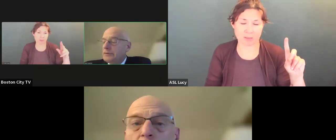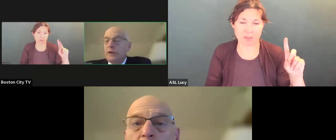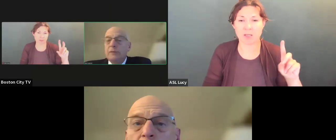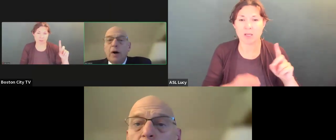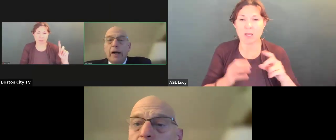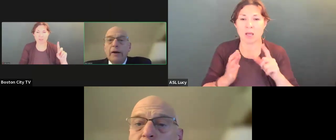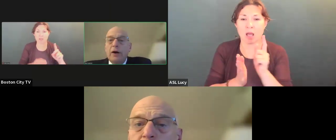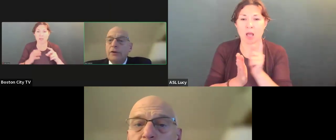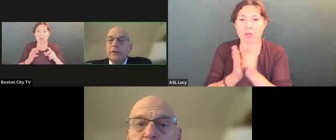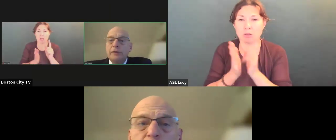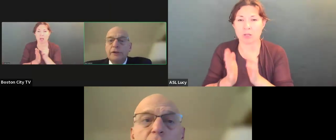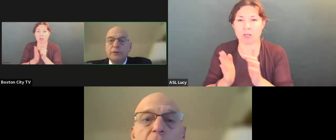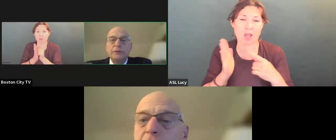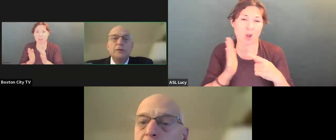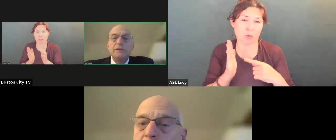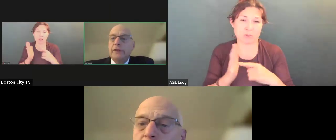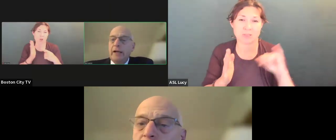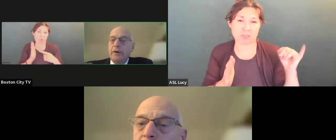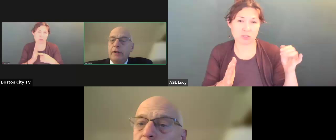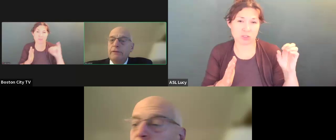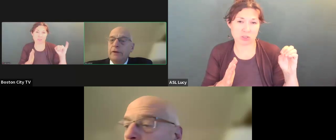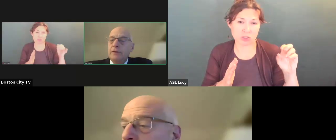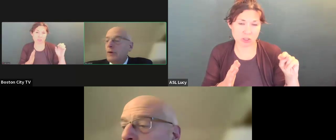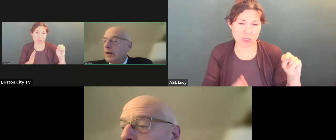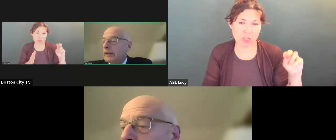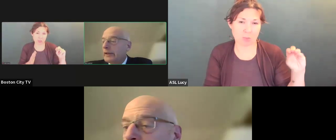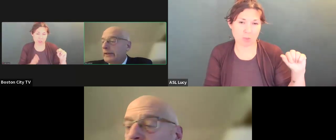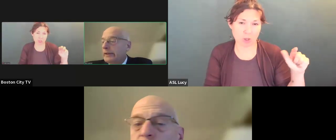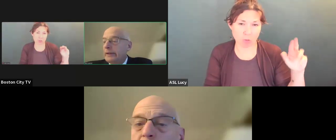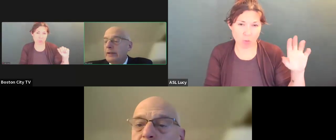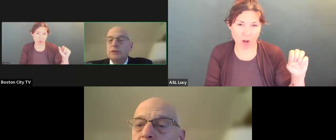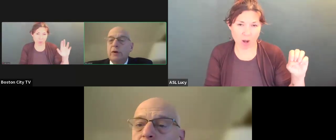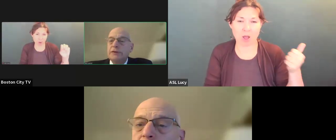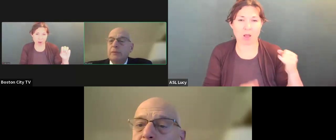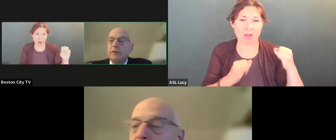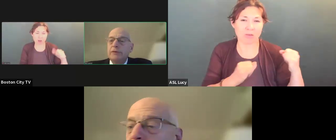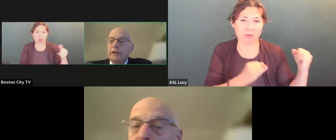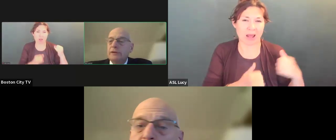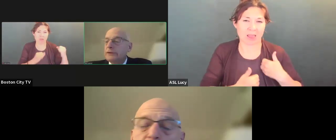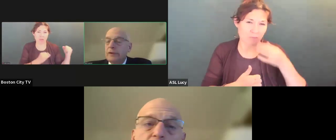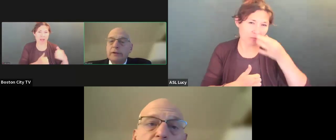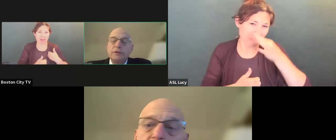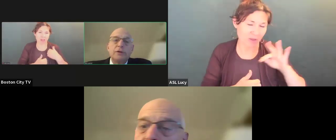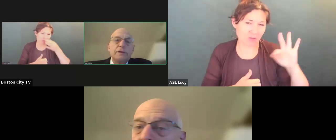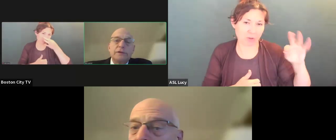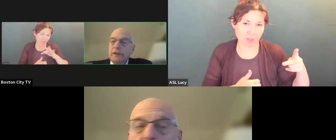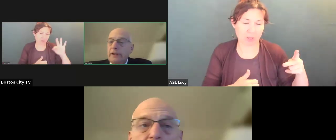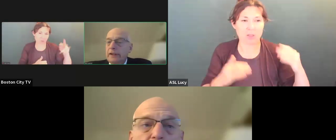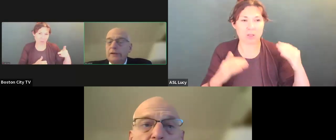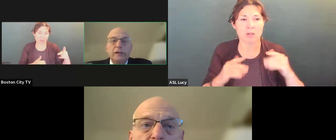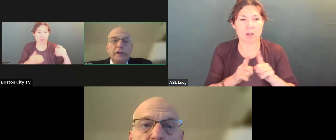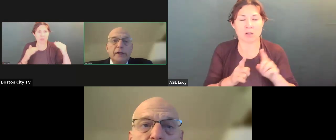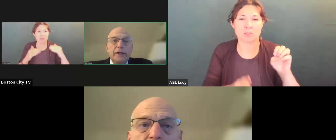Gene McGuire, other individuals who live in the area of Franklin Park, as well as Emerald Necklace Conservancy in